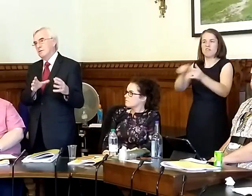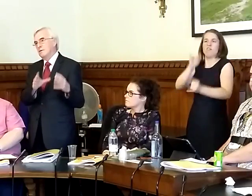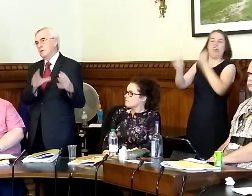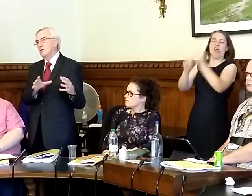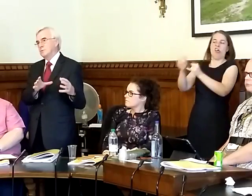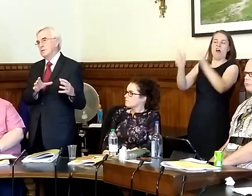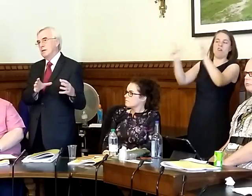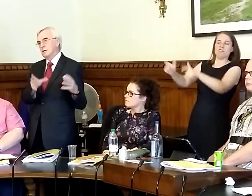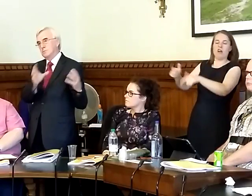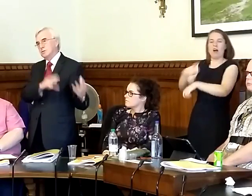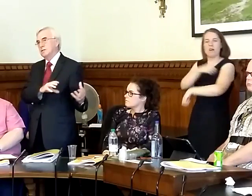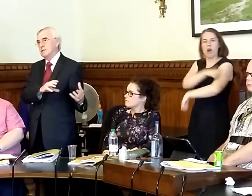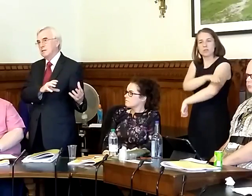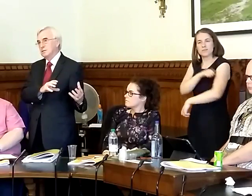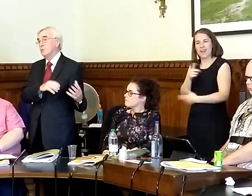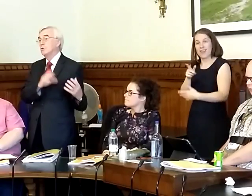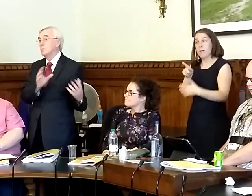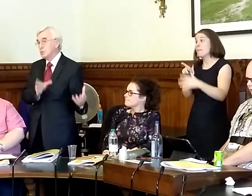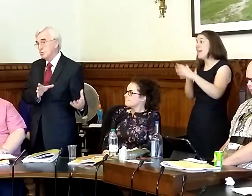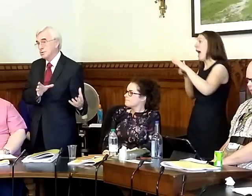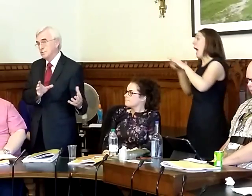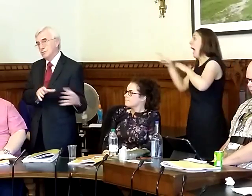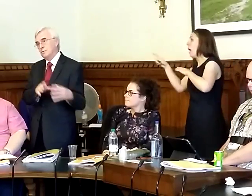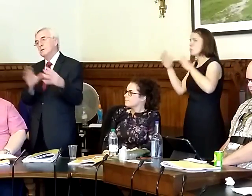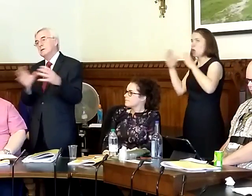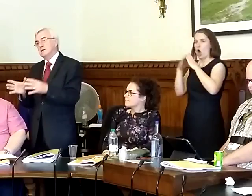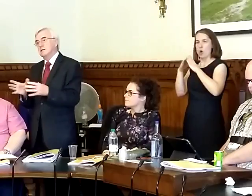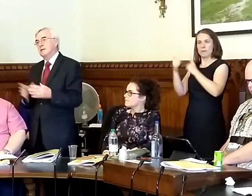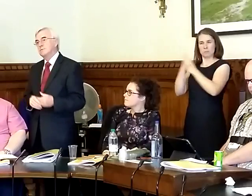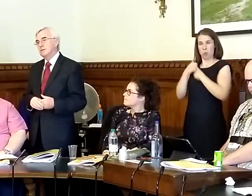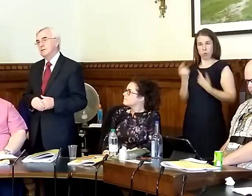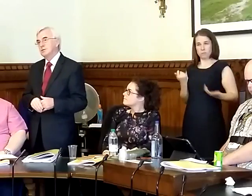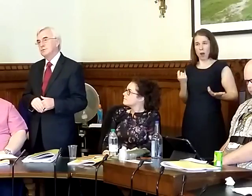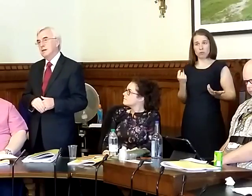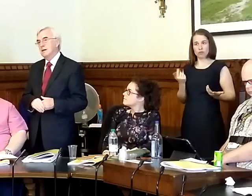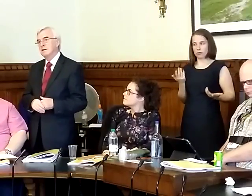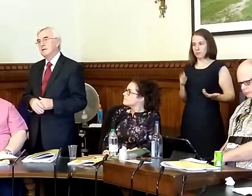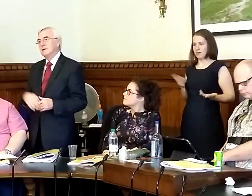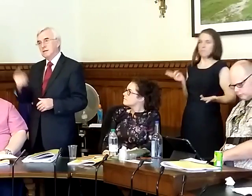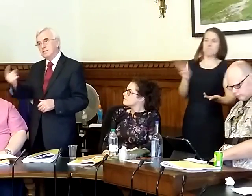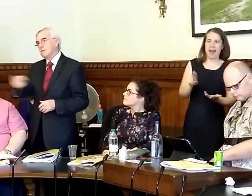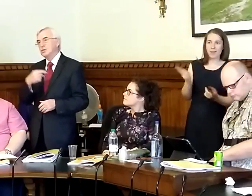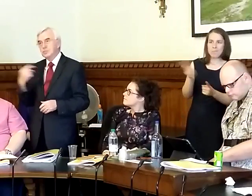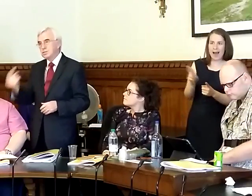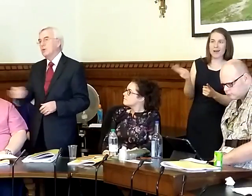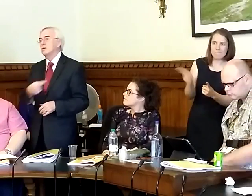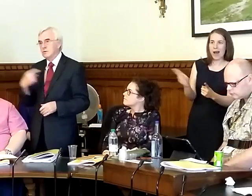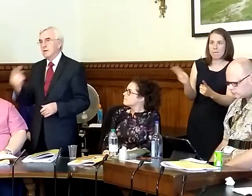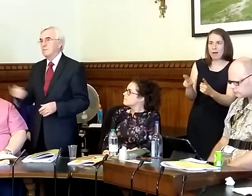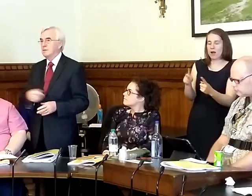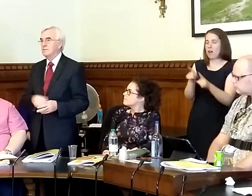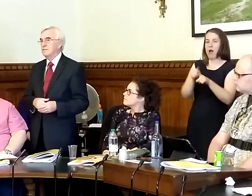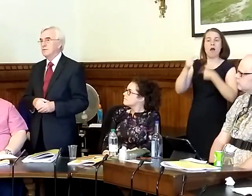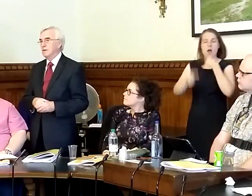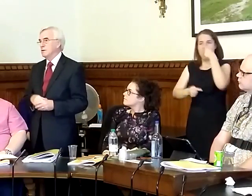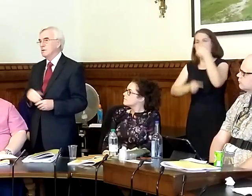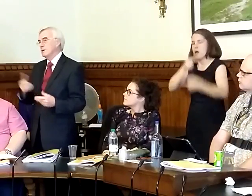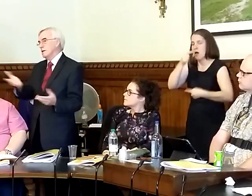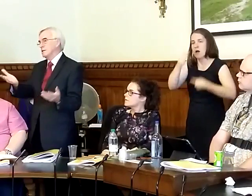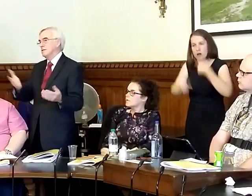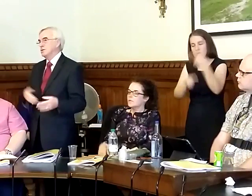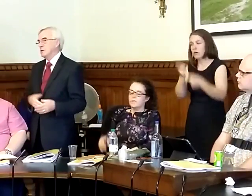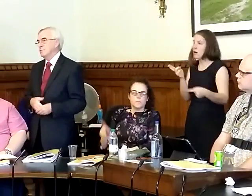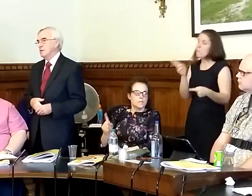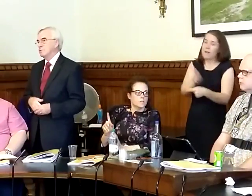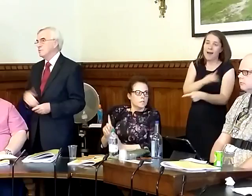do get out, their only option then is, because of the lack of support or withdraw the support, is then into residential care. Yeah. And it's a vicious circle that people have gone